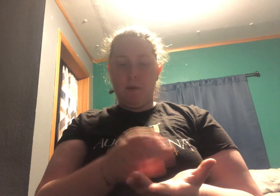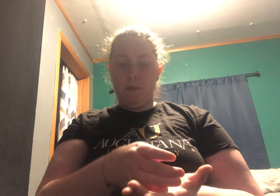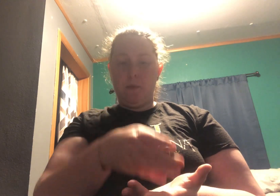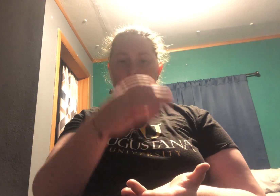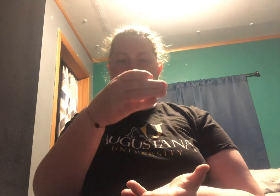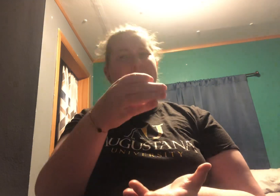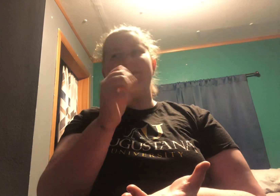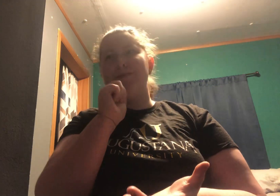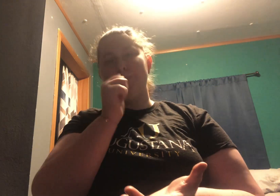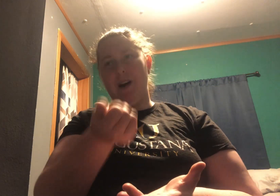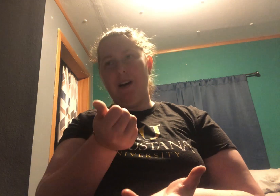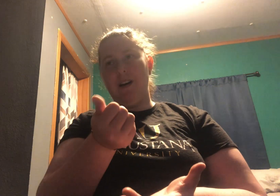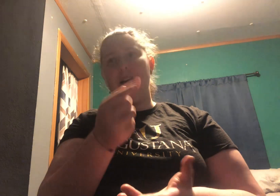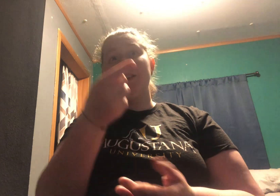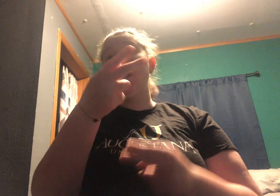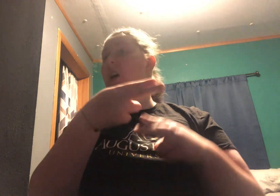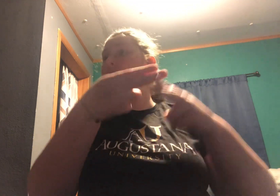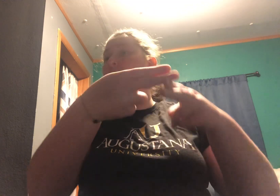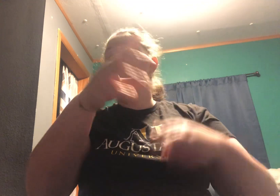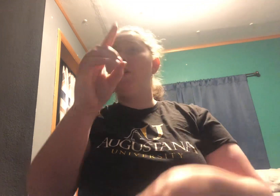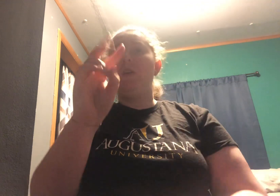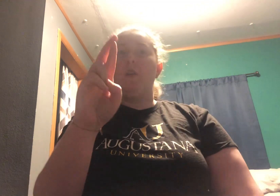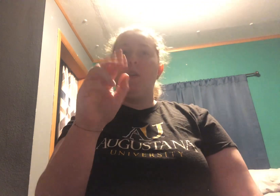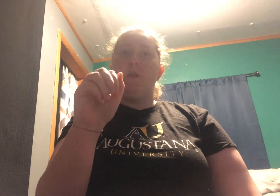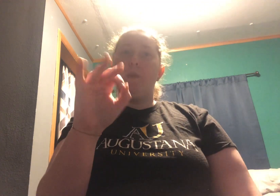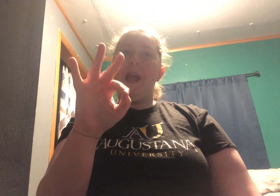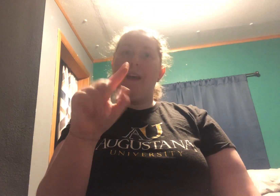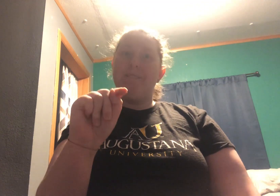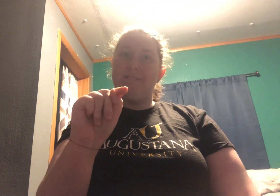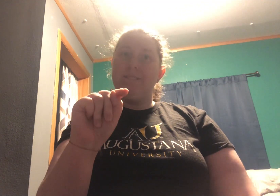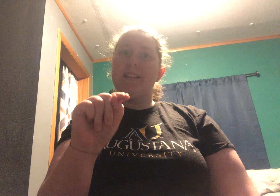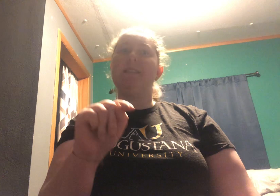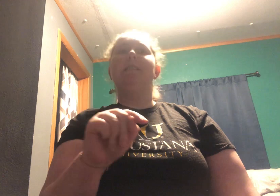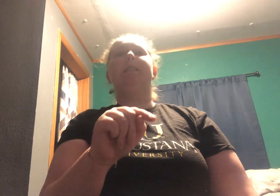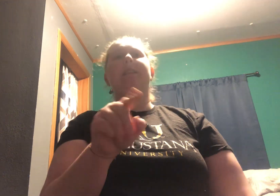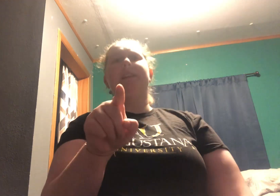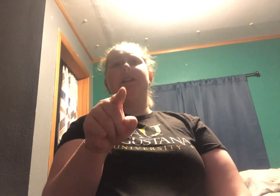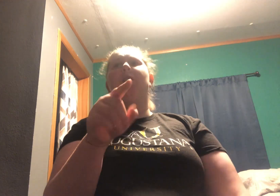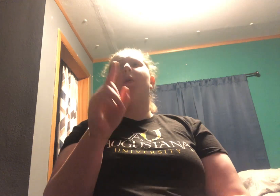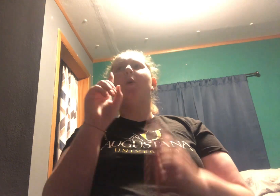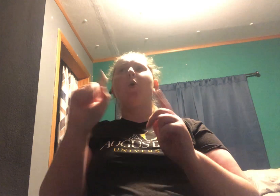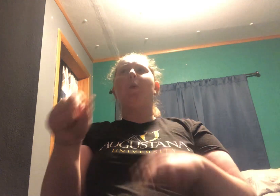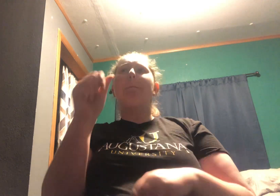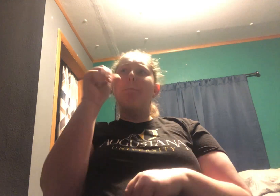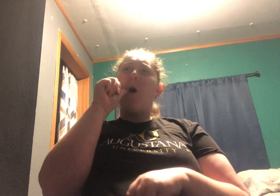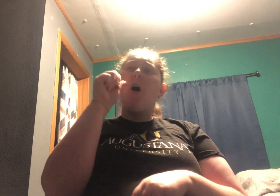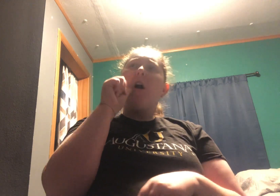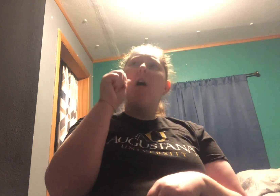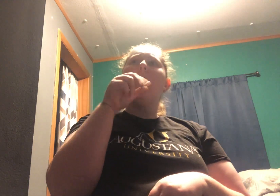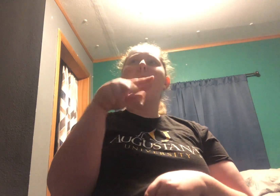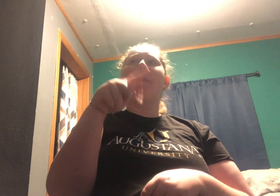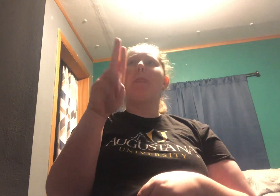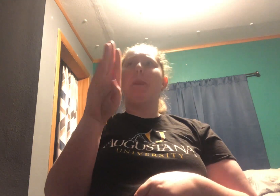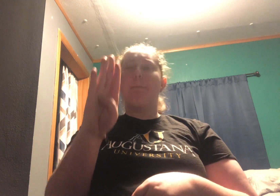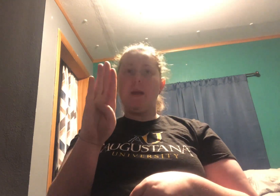look at this thing. If you go to a bar or a pub, if you order beer, they're going to serve it to you like